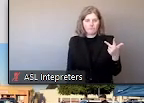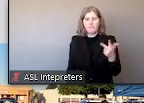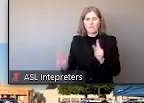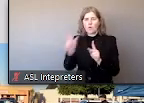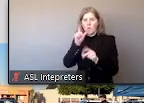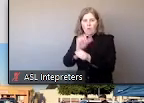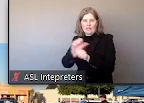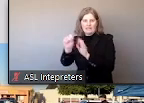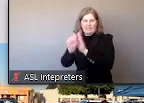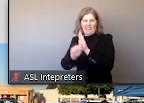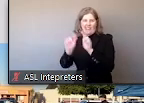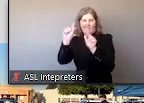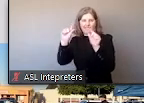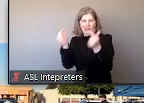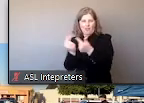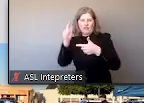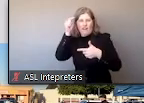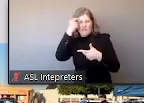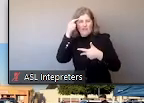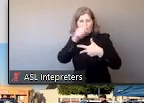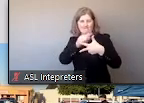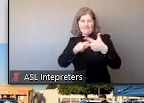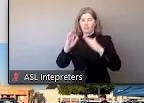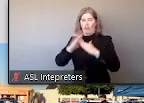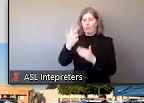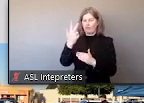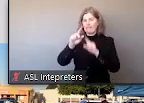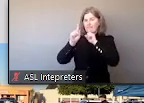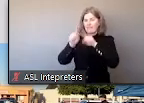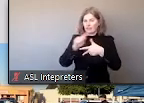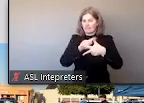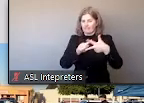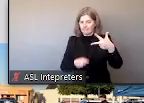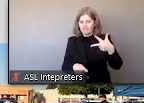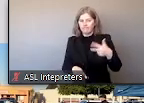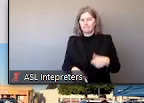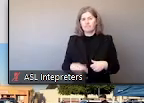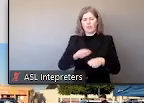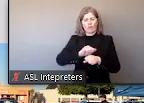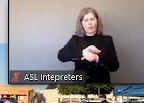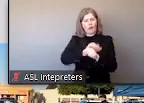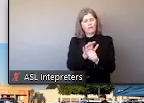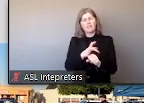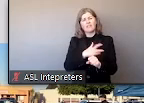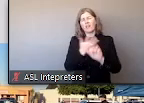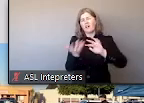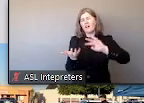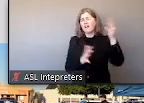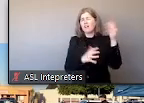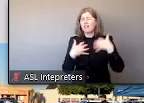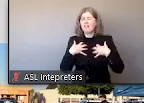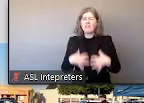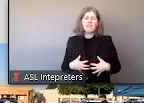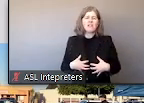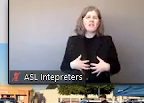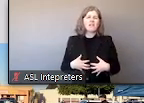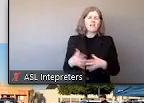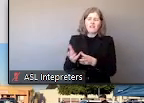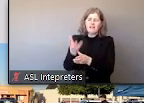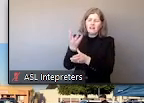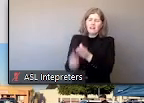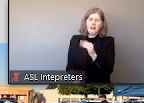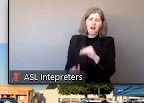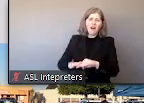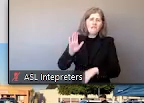are the top 3 answers. And COVID's been devastating. We've lost 7,000 people, more than that